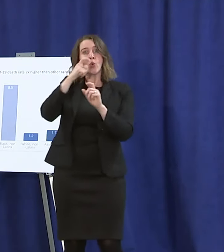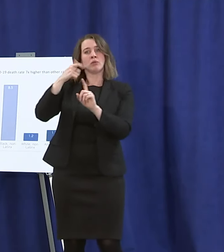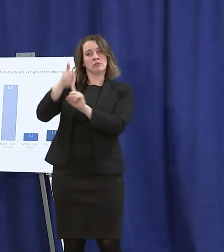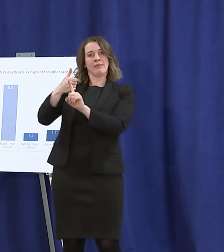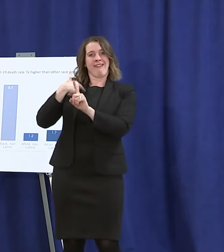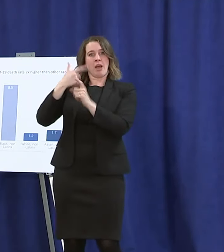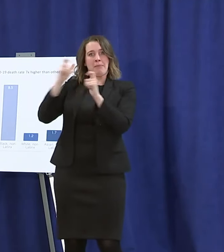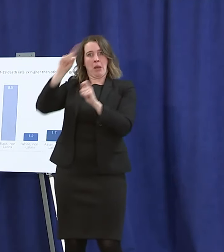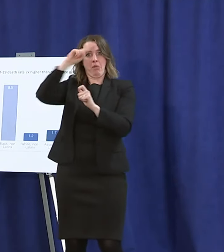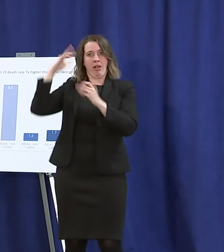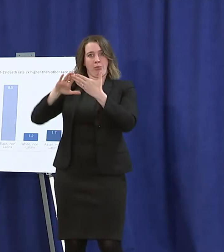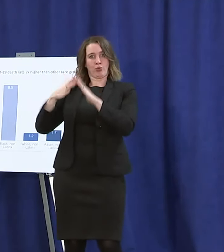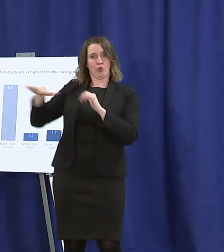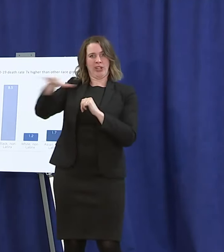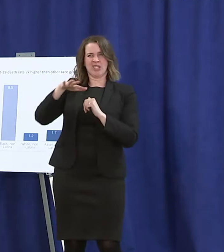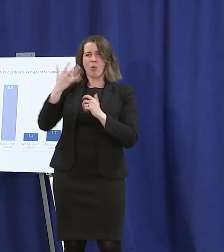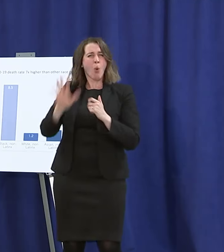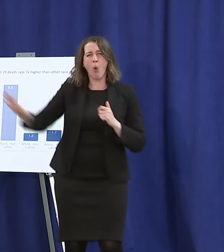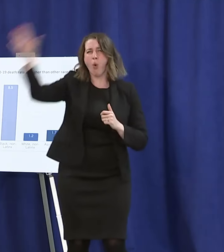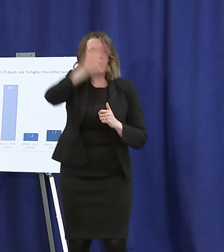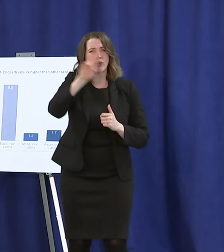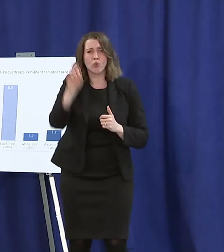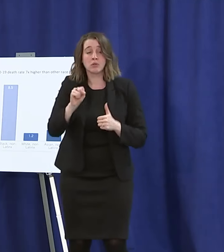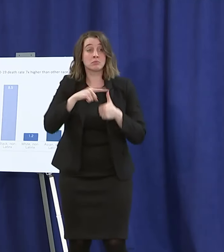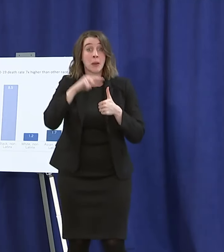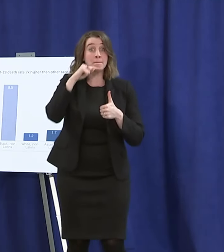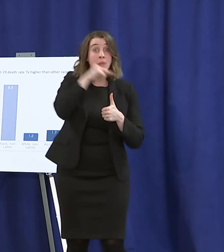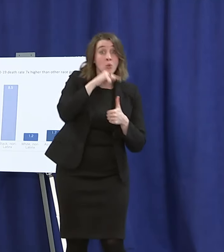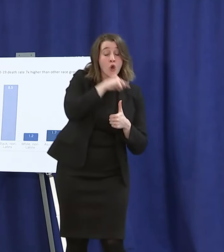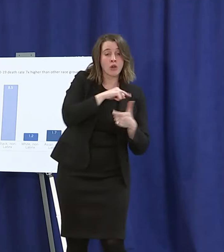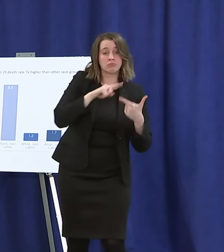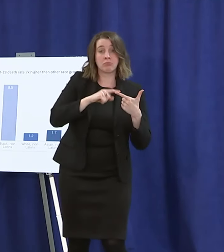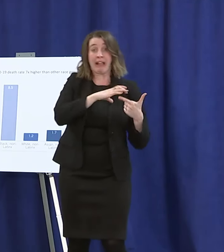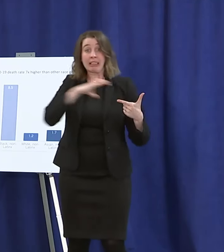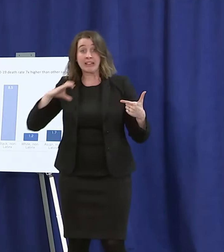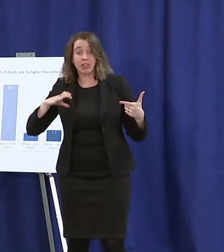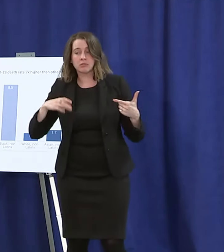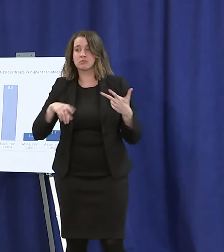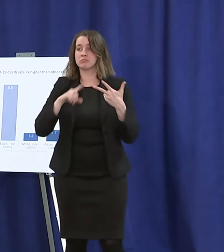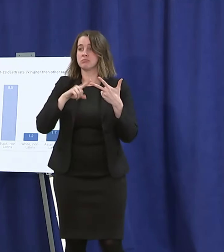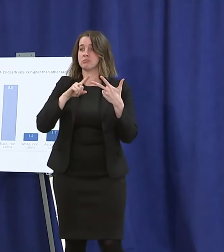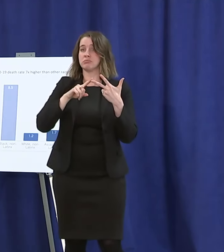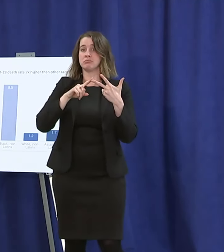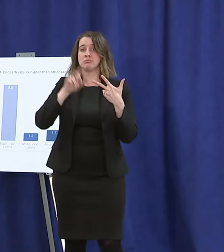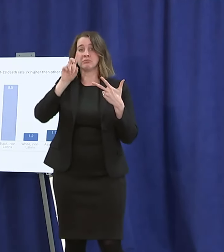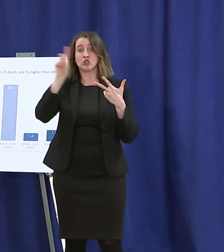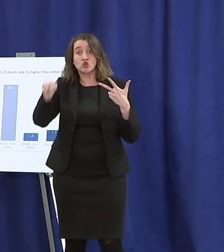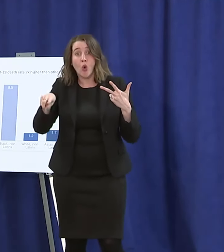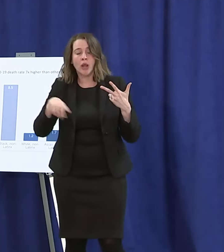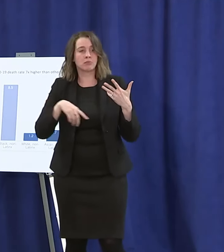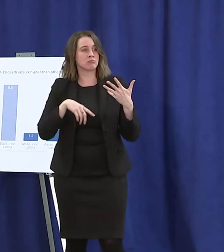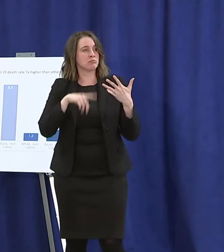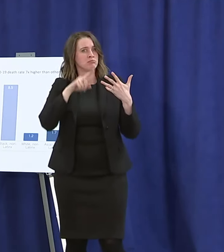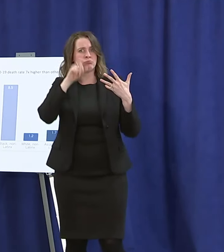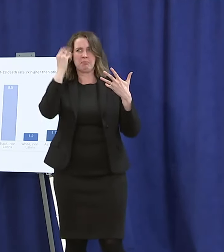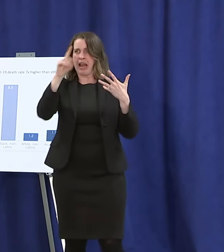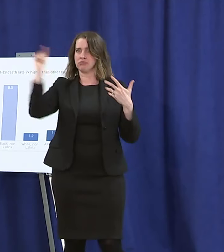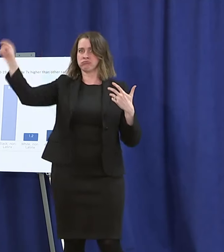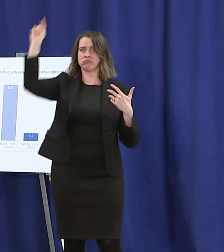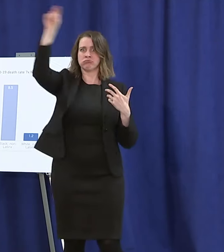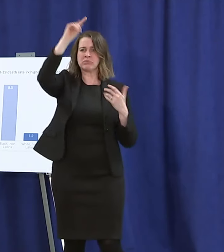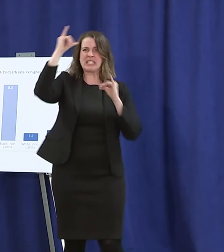populations all over the United States. Milwaukee, Cleveland, Detroit, and other places